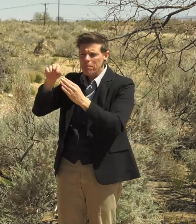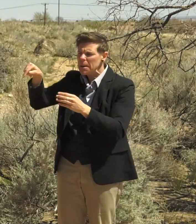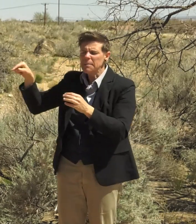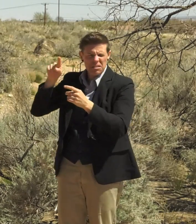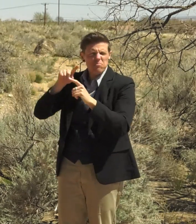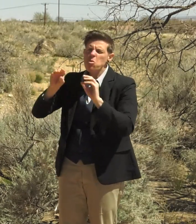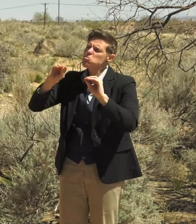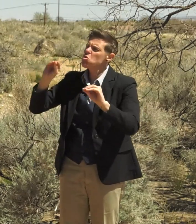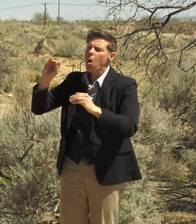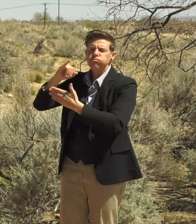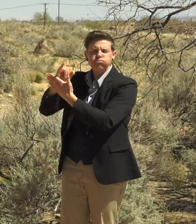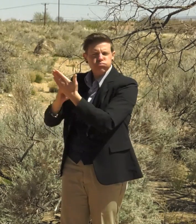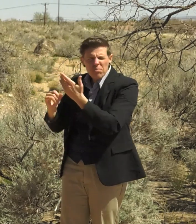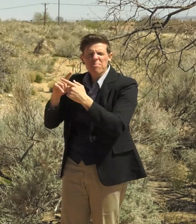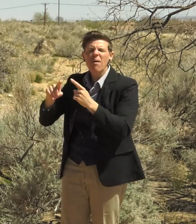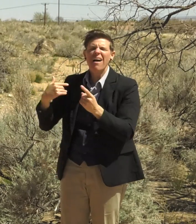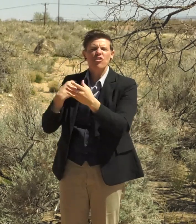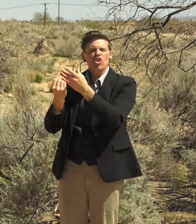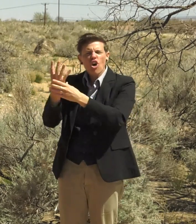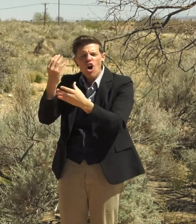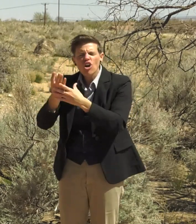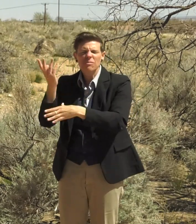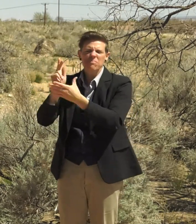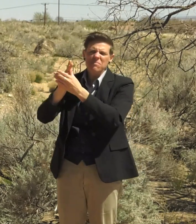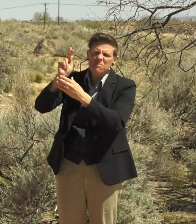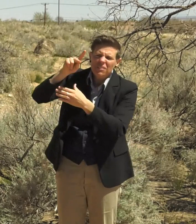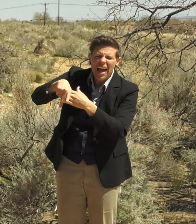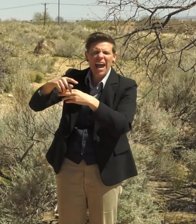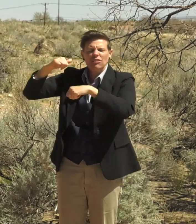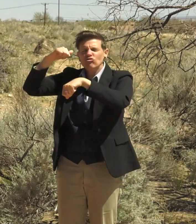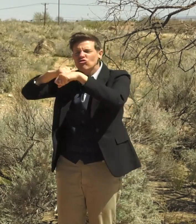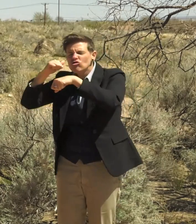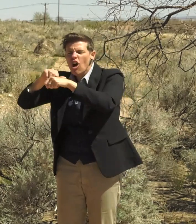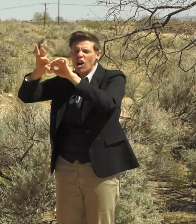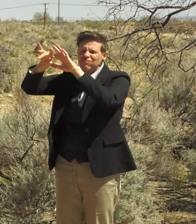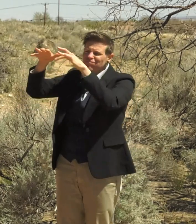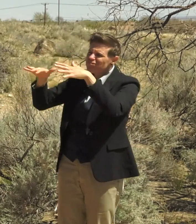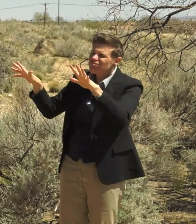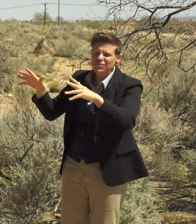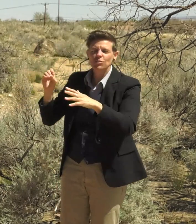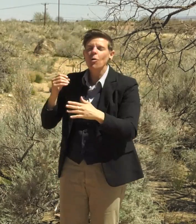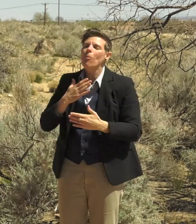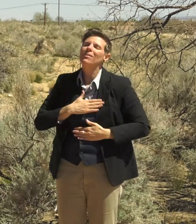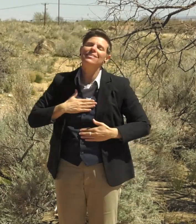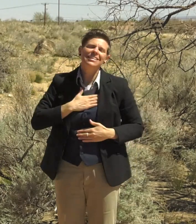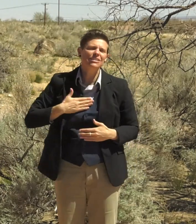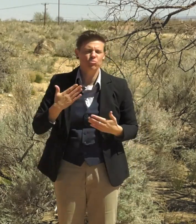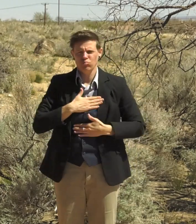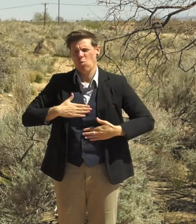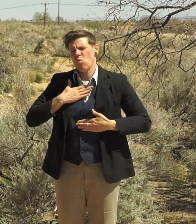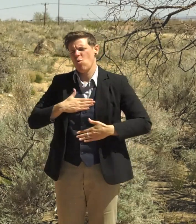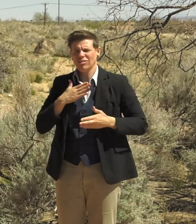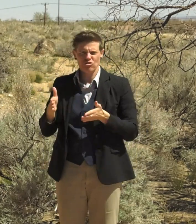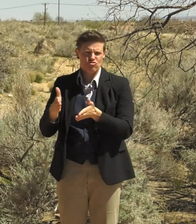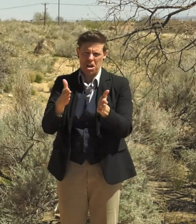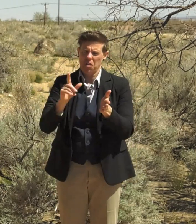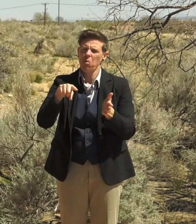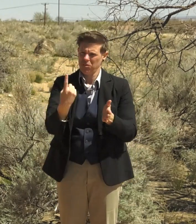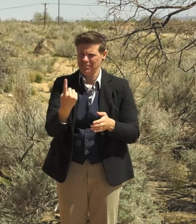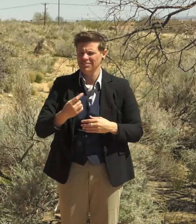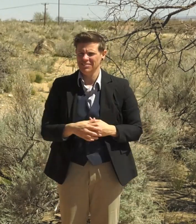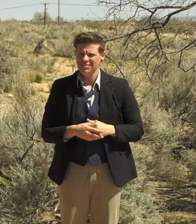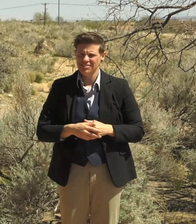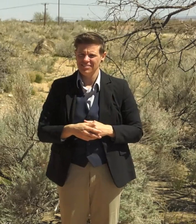again, please stay on the trails when you're visiting these areas. We urge you to practice leave no trace principles when you come